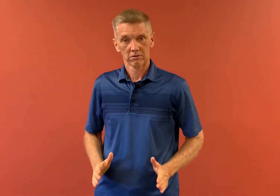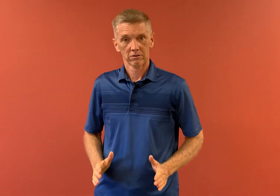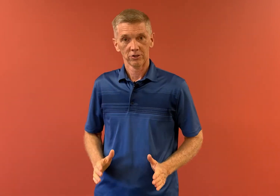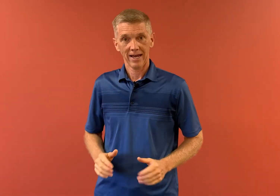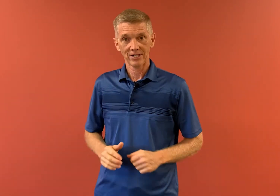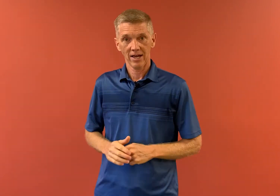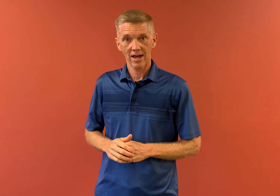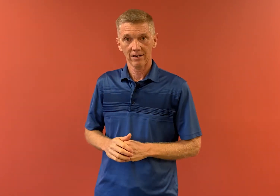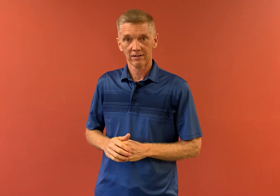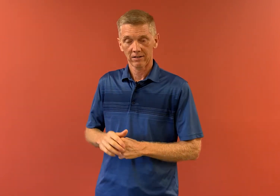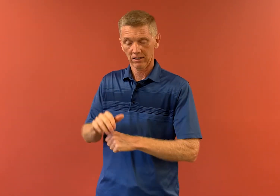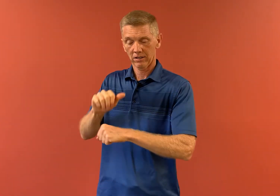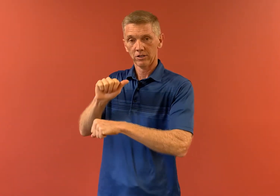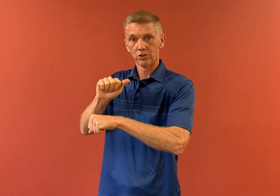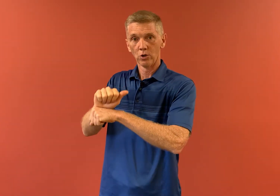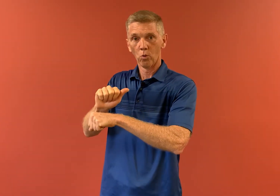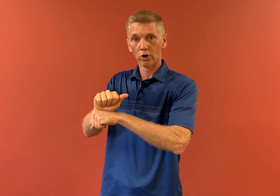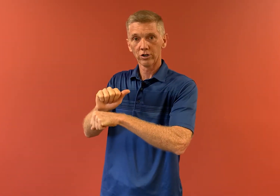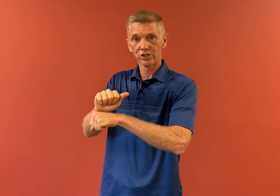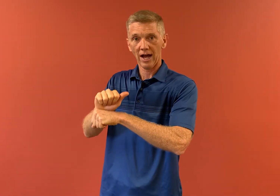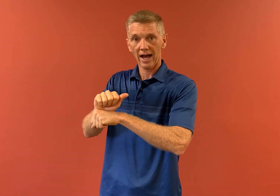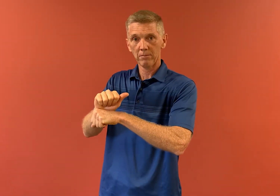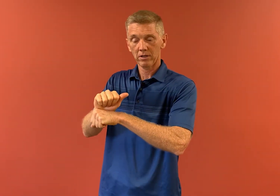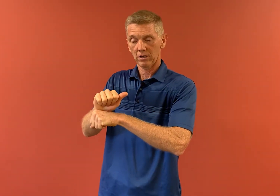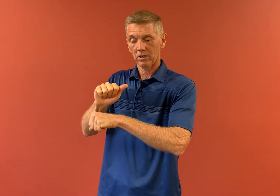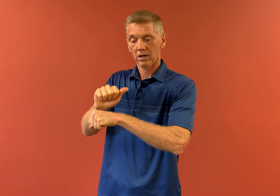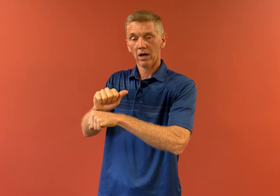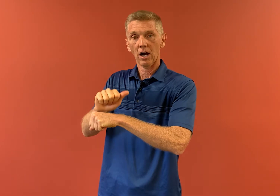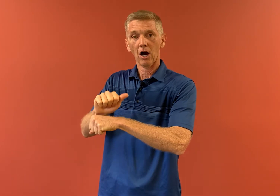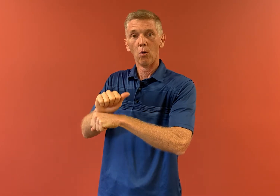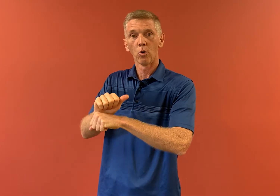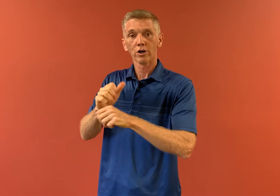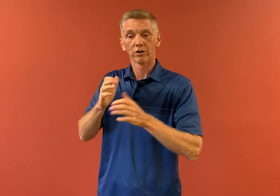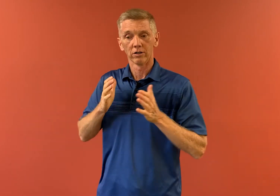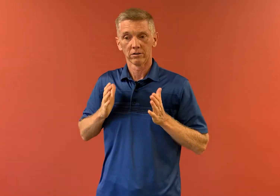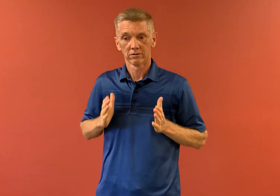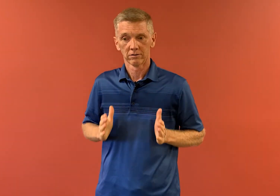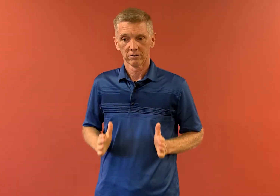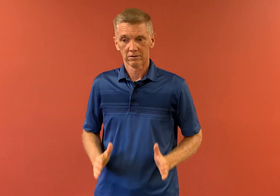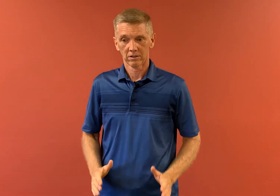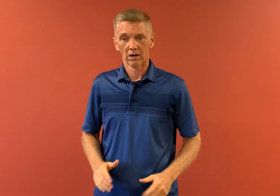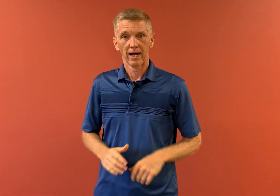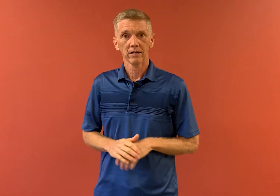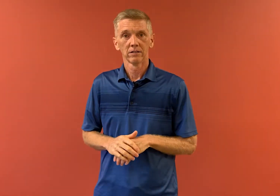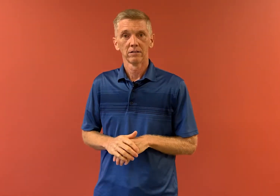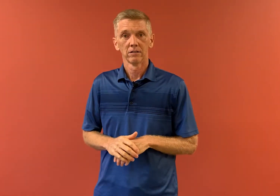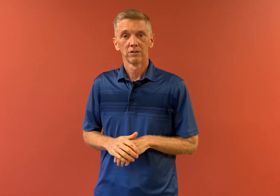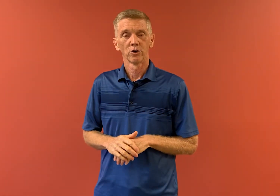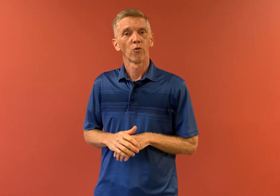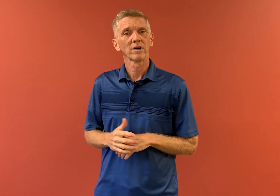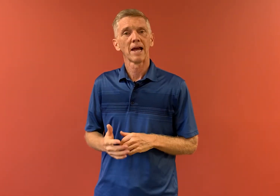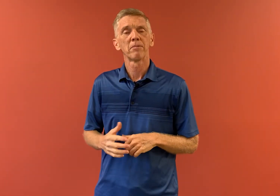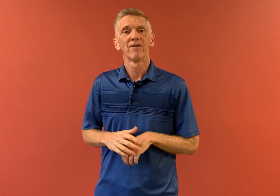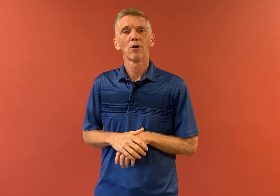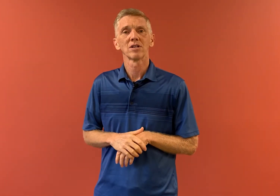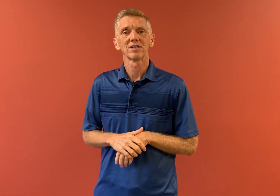did you catch that? To work or job, a worker, right? So for example, if I was